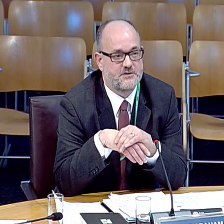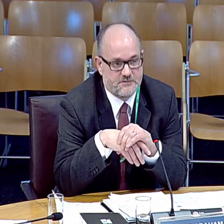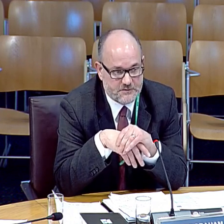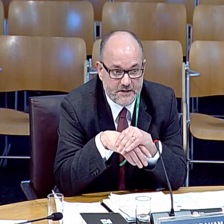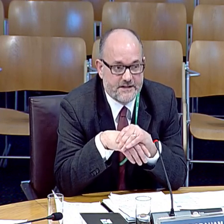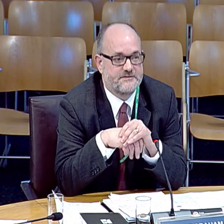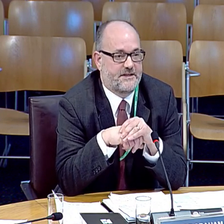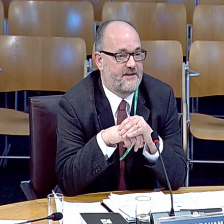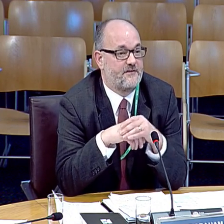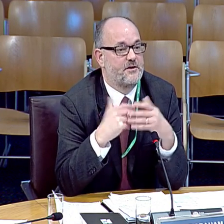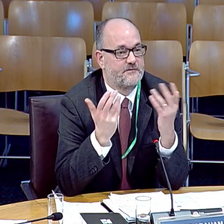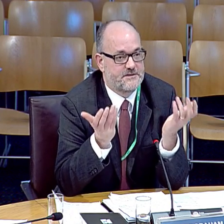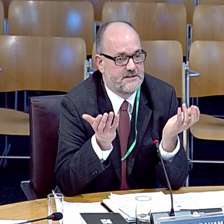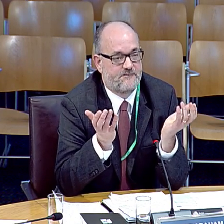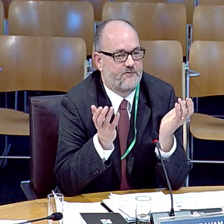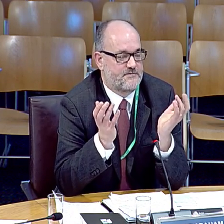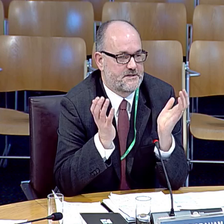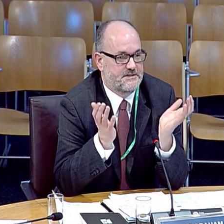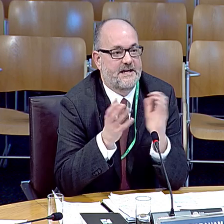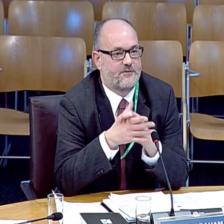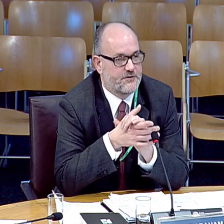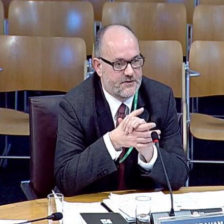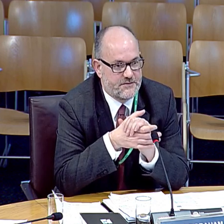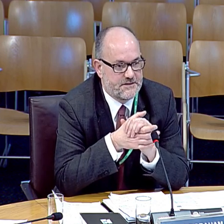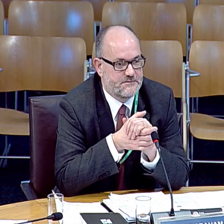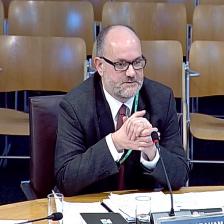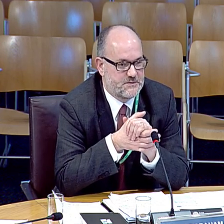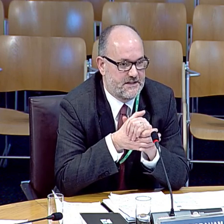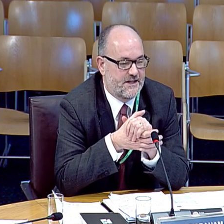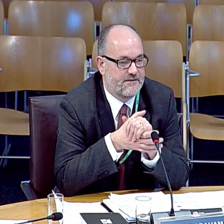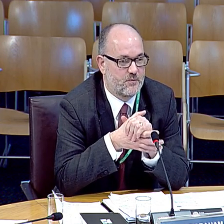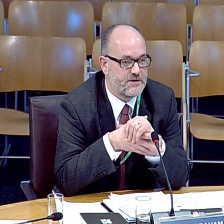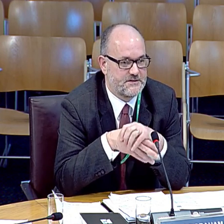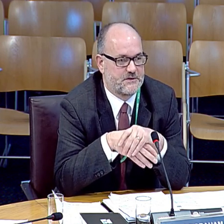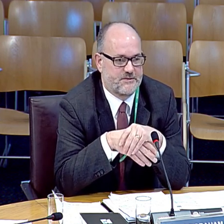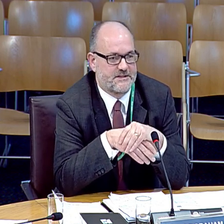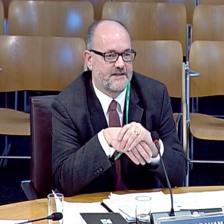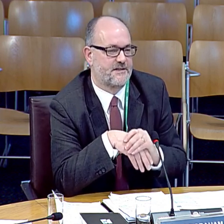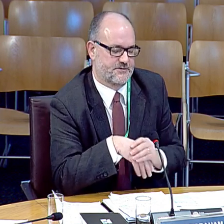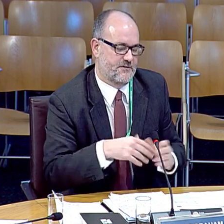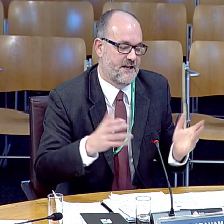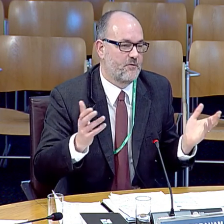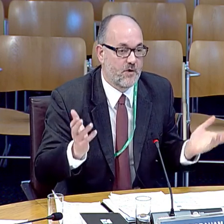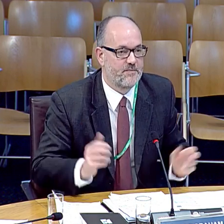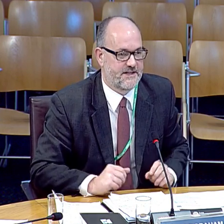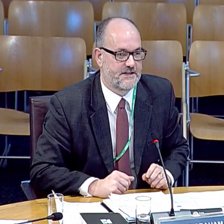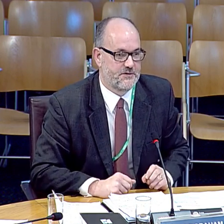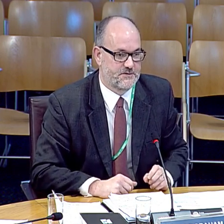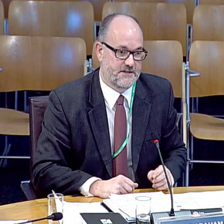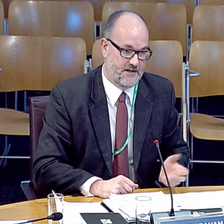Student arrives, and then the university turns out not to know the difference between a level one interpreter, or sorry, a level one BSL user, which